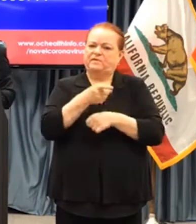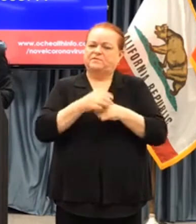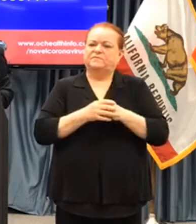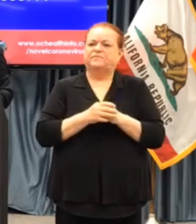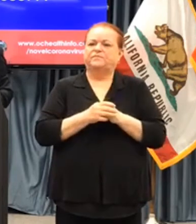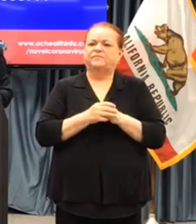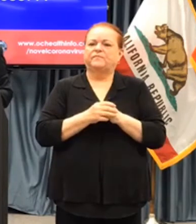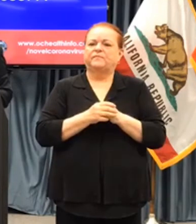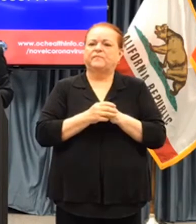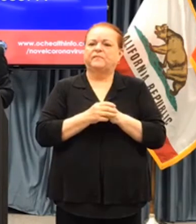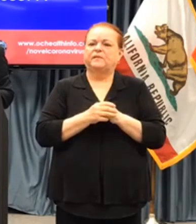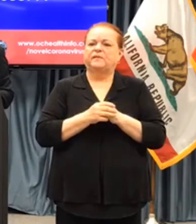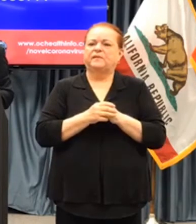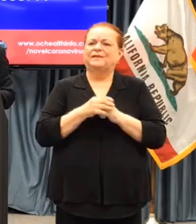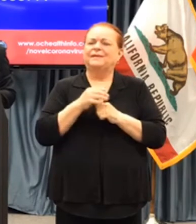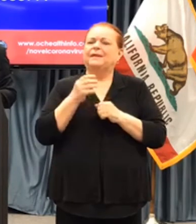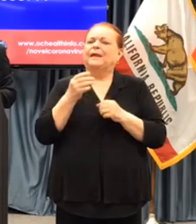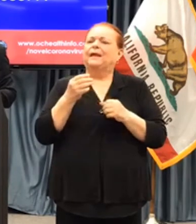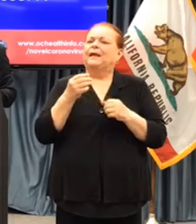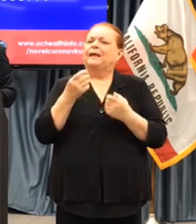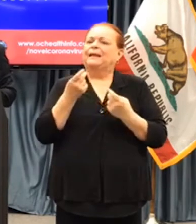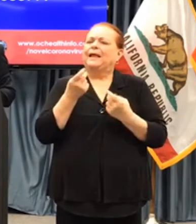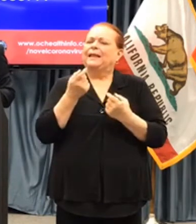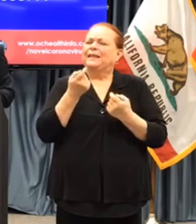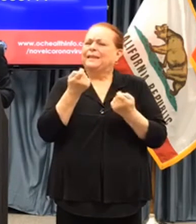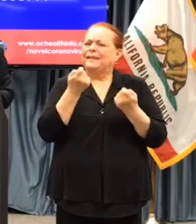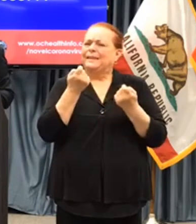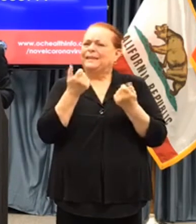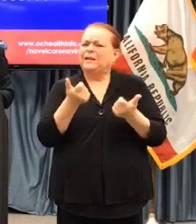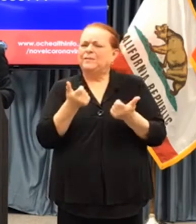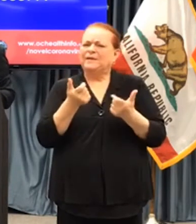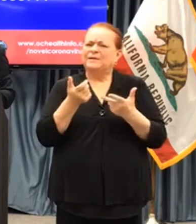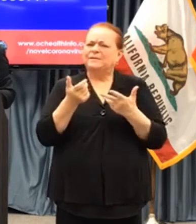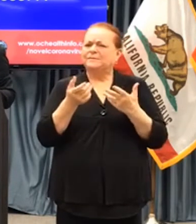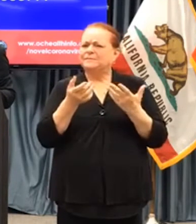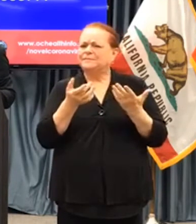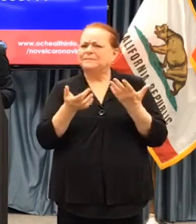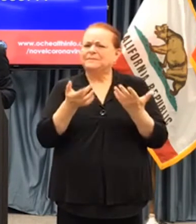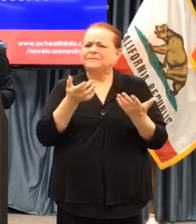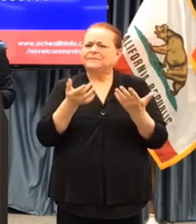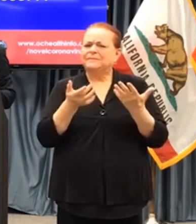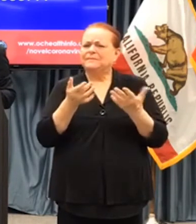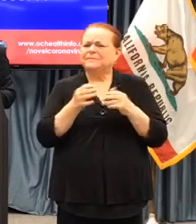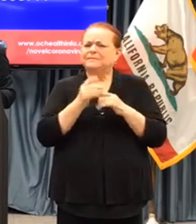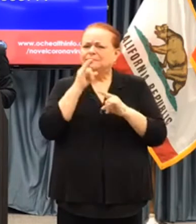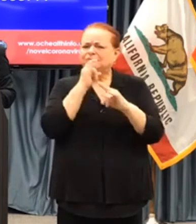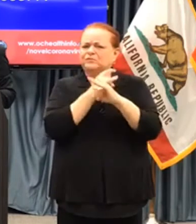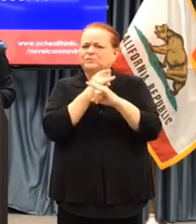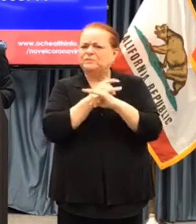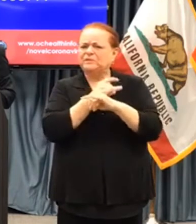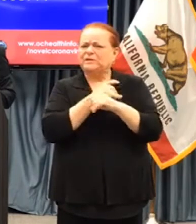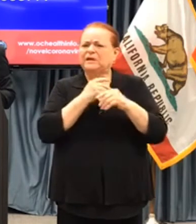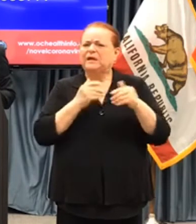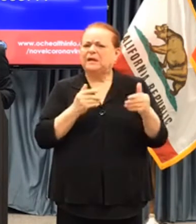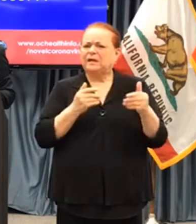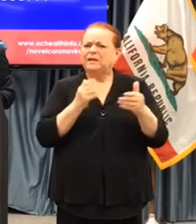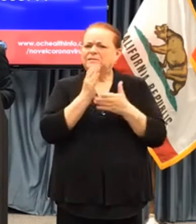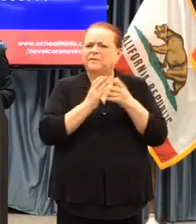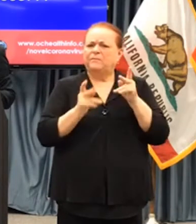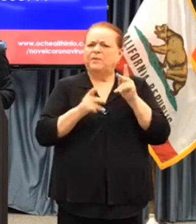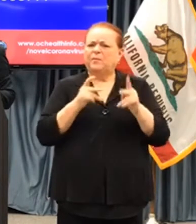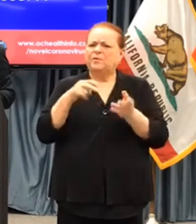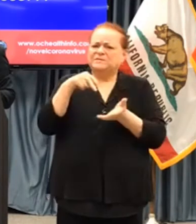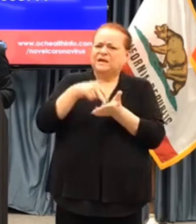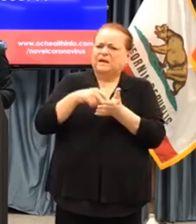here to Santa Ana for this event, there are people standing literally in the street on 4th Street selling homemade masks